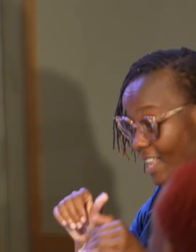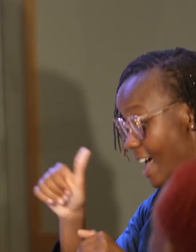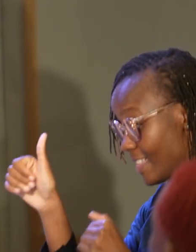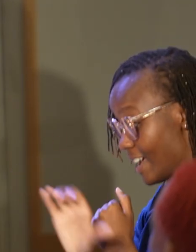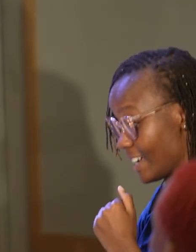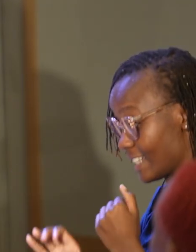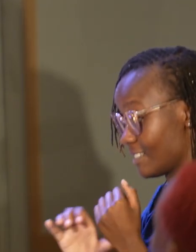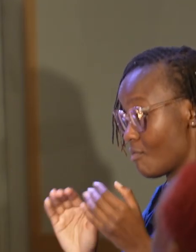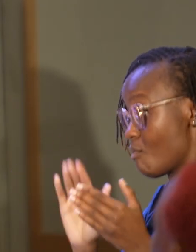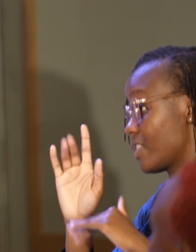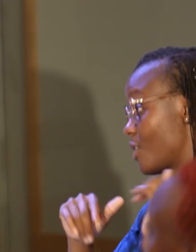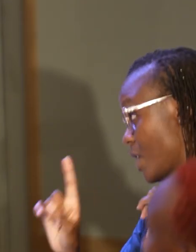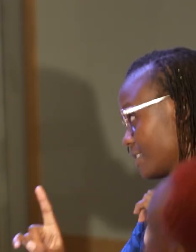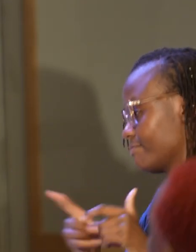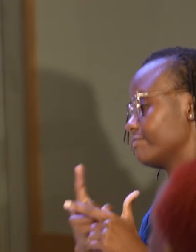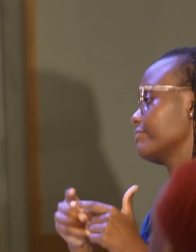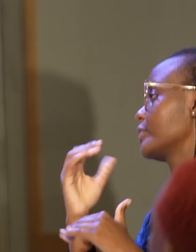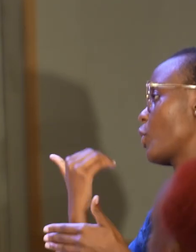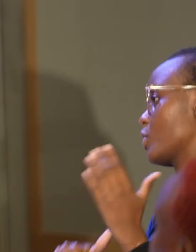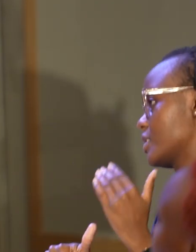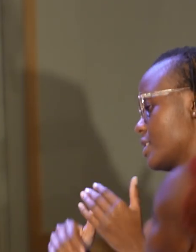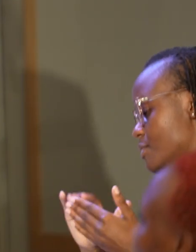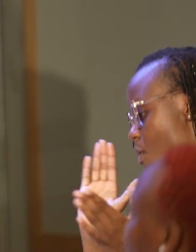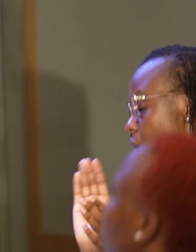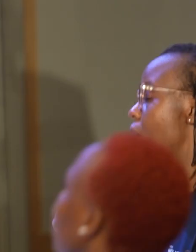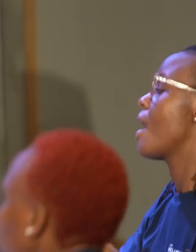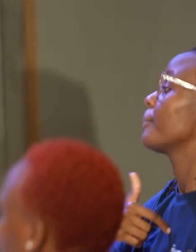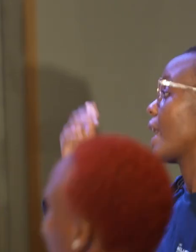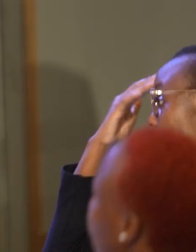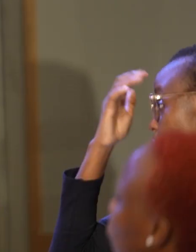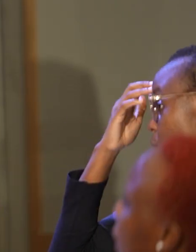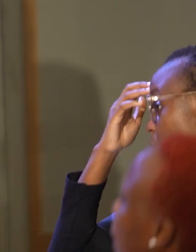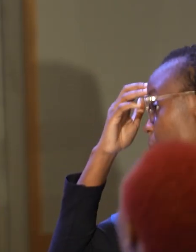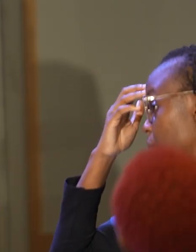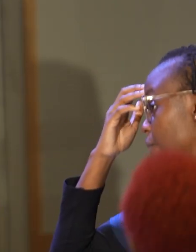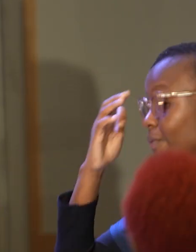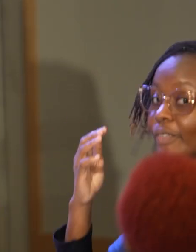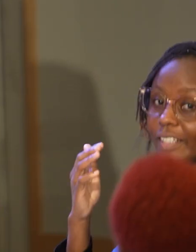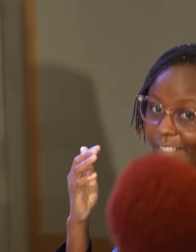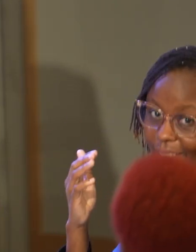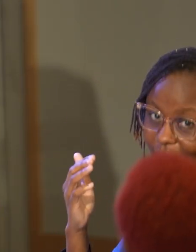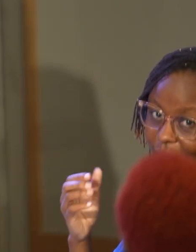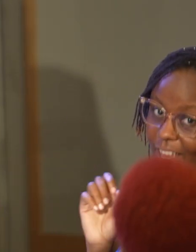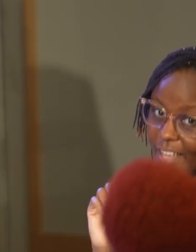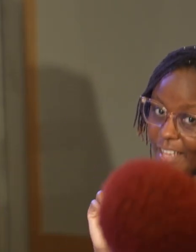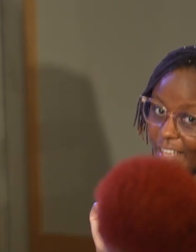is higher. We will work on it. I know where there's a will, as we say, there is a